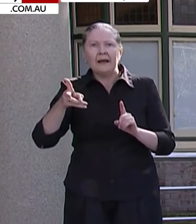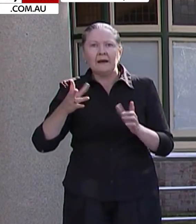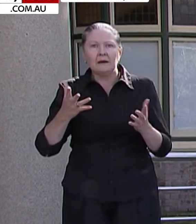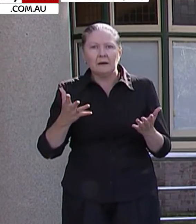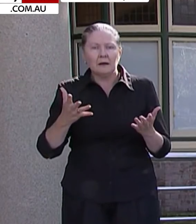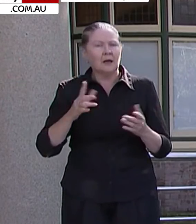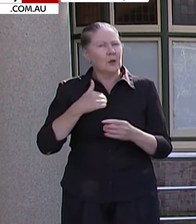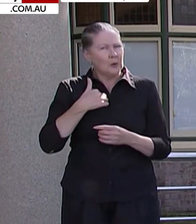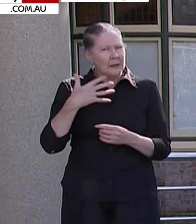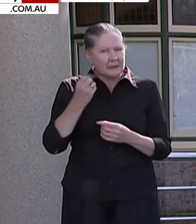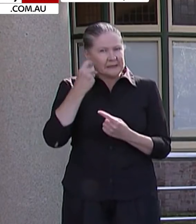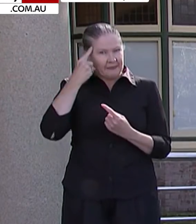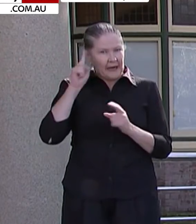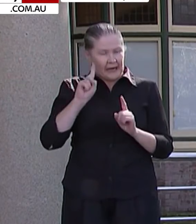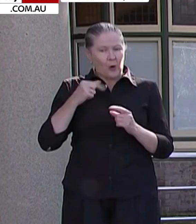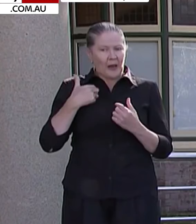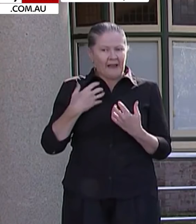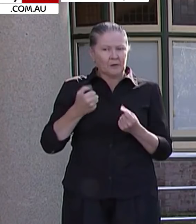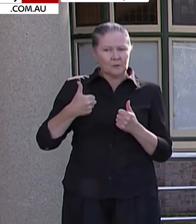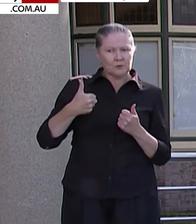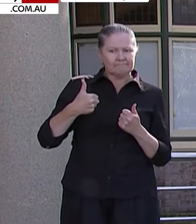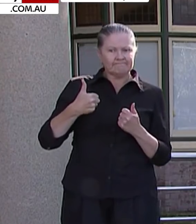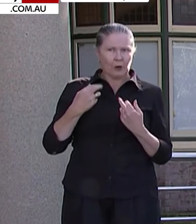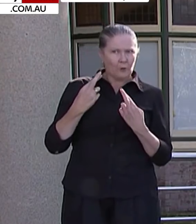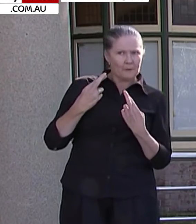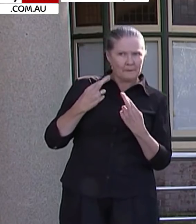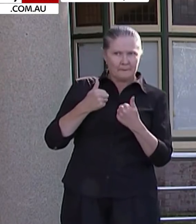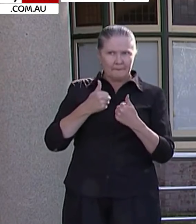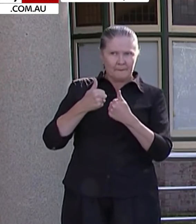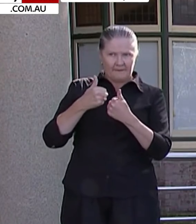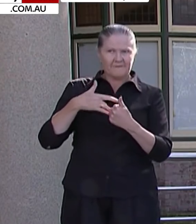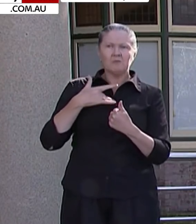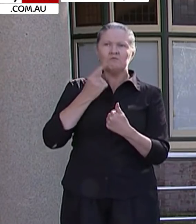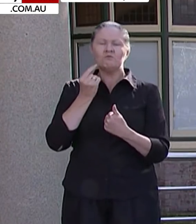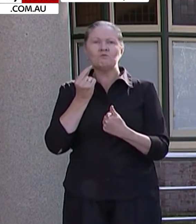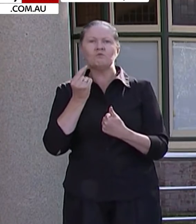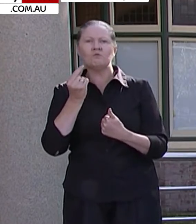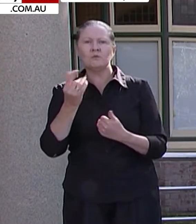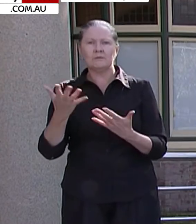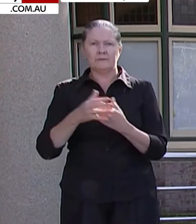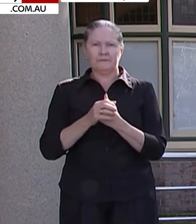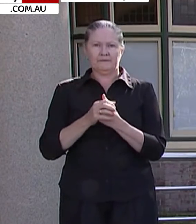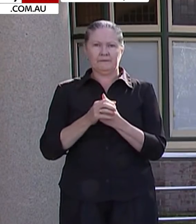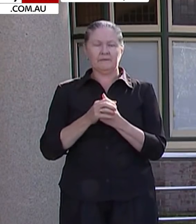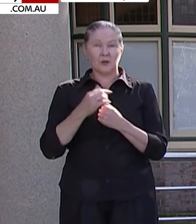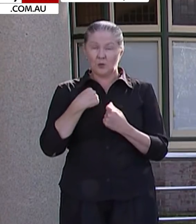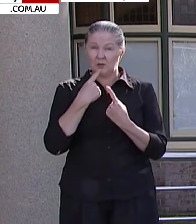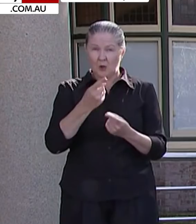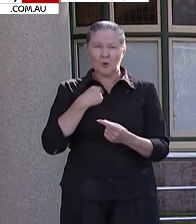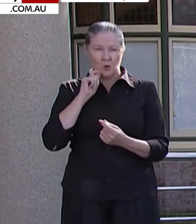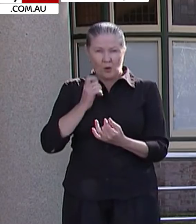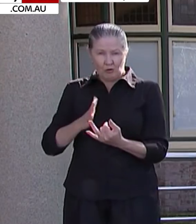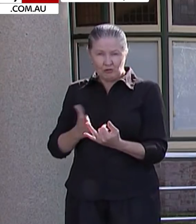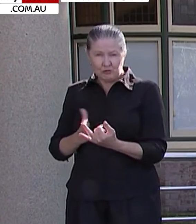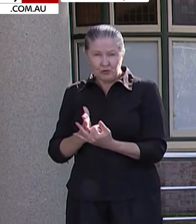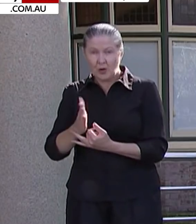cause for real hope and real aspiration. We said at the start that we would get through this. We are